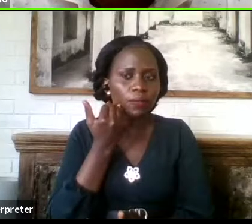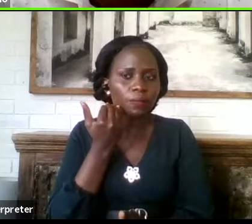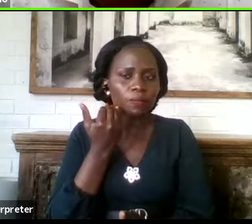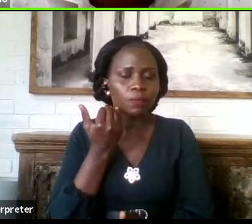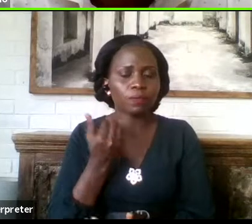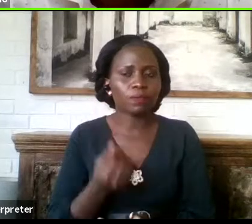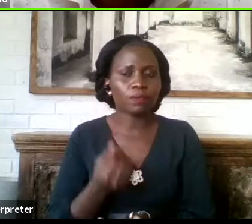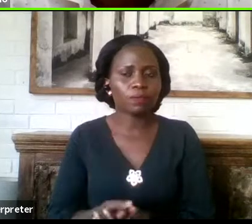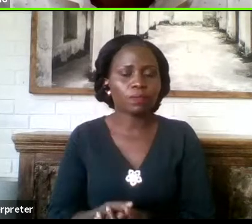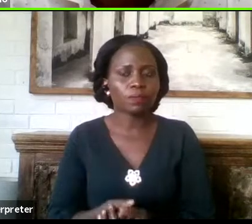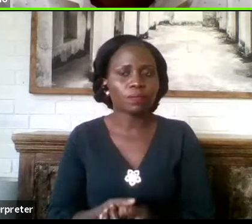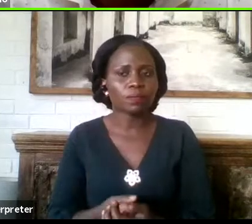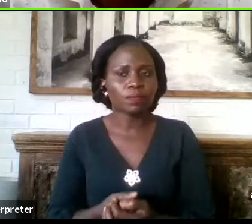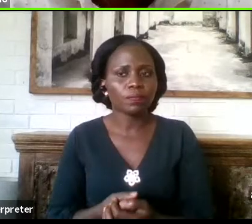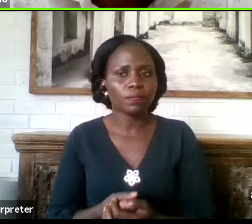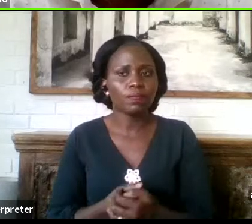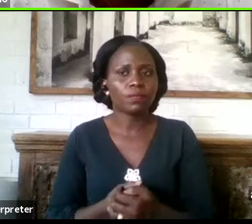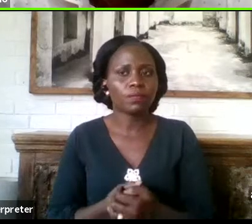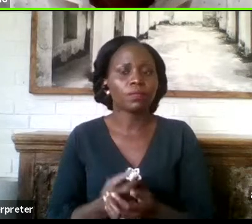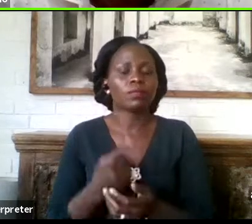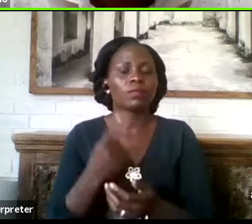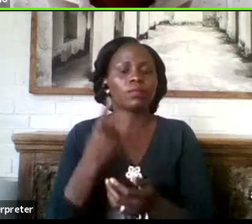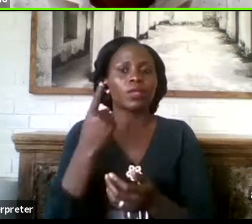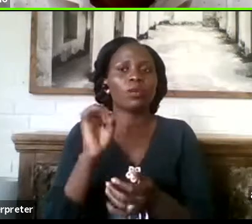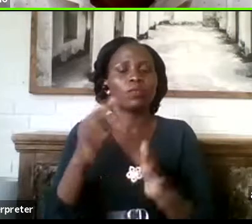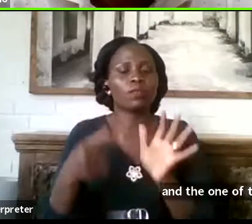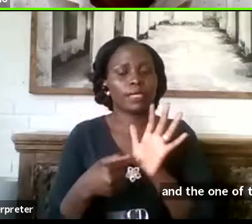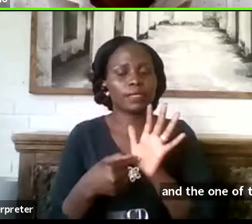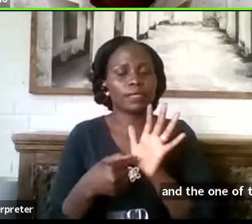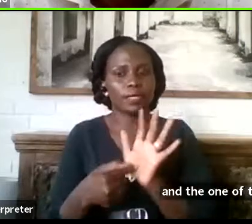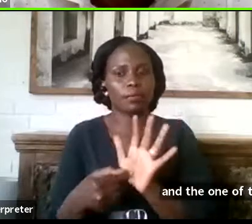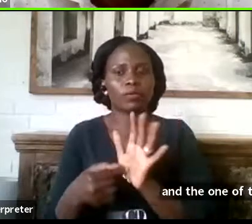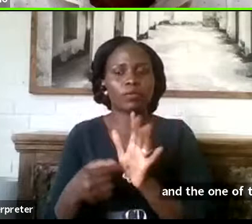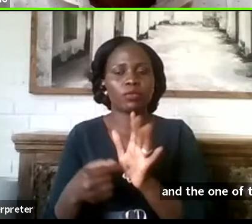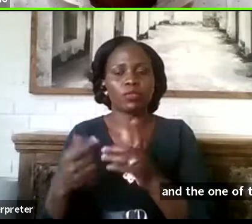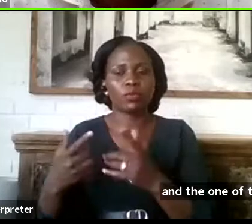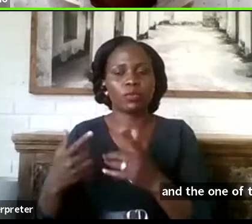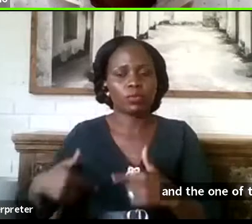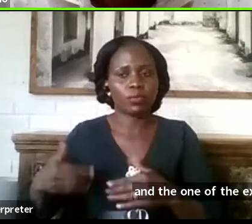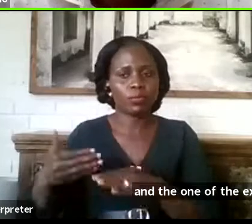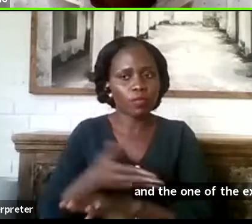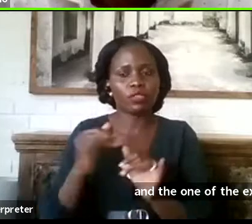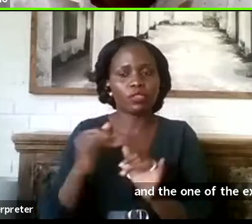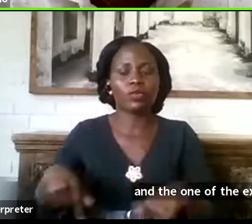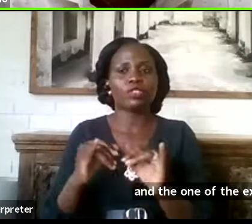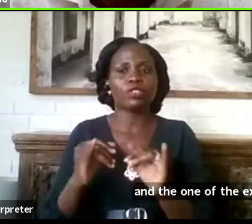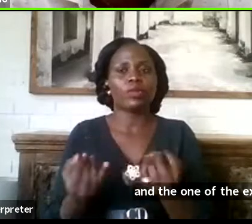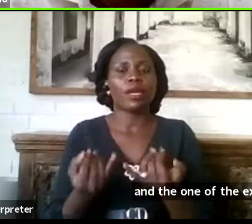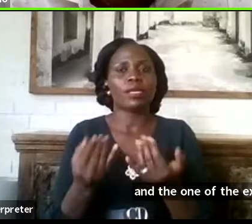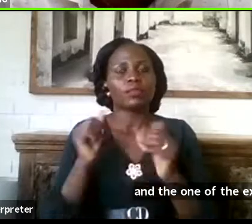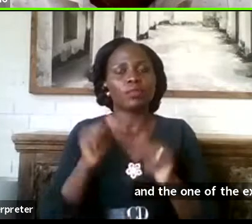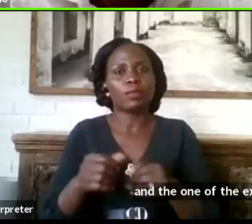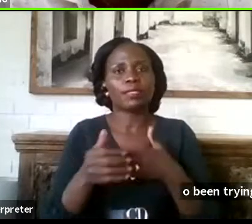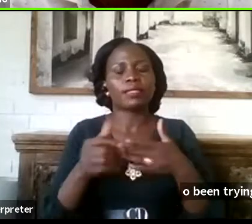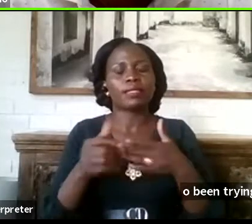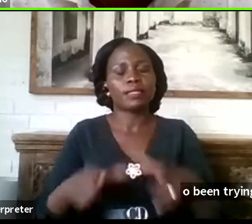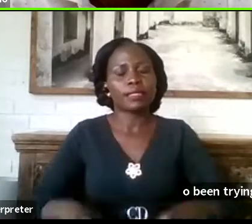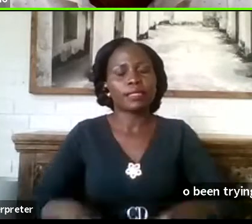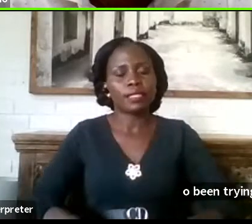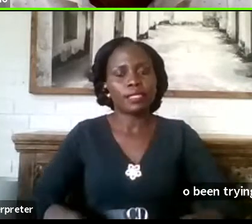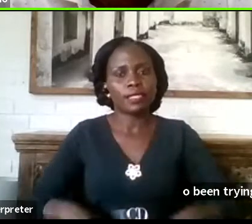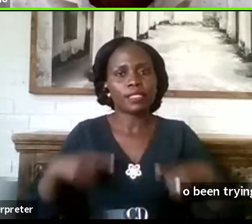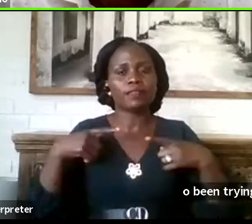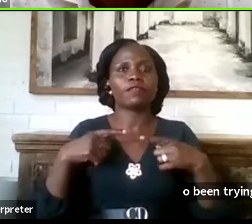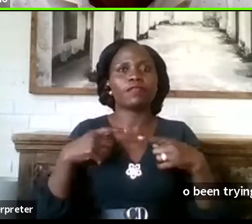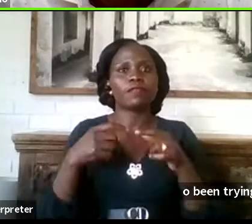one of the examples we have been, and we have also been trying to lead by example, when making sure